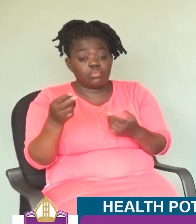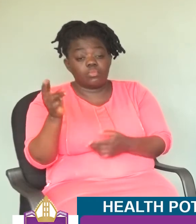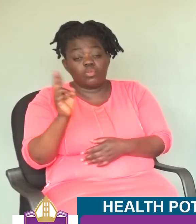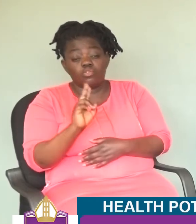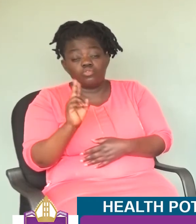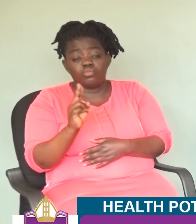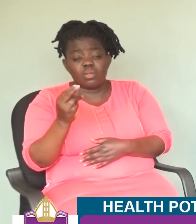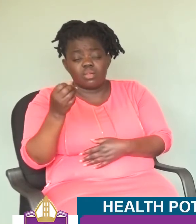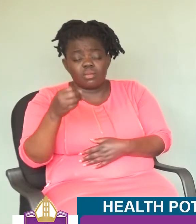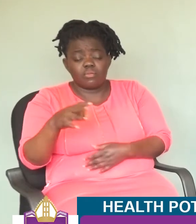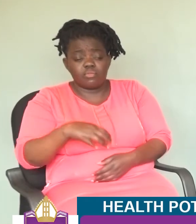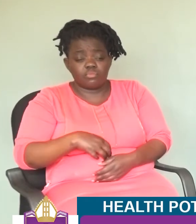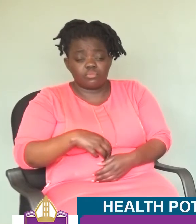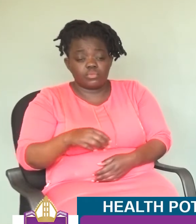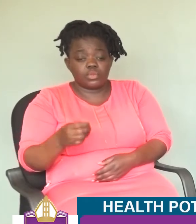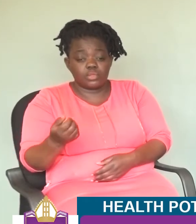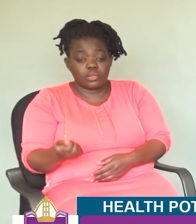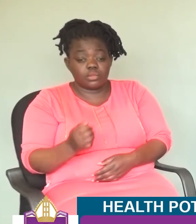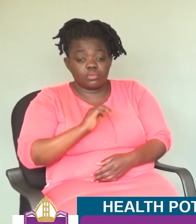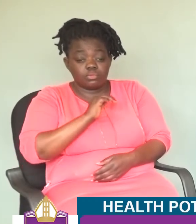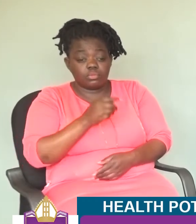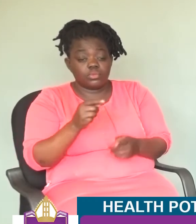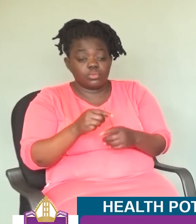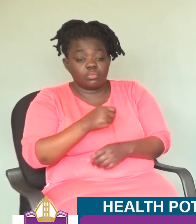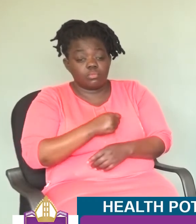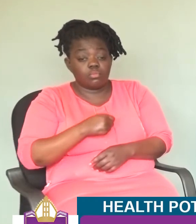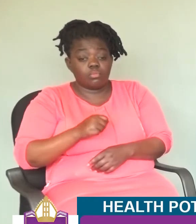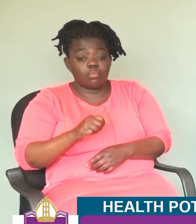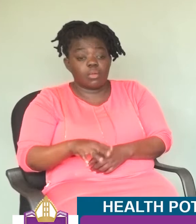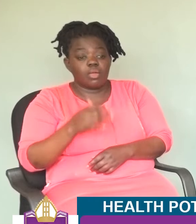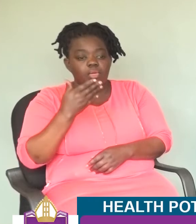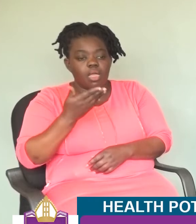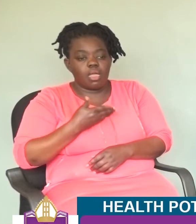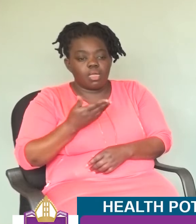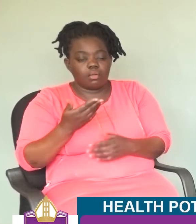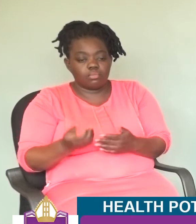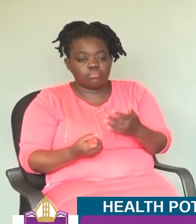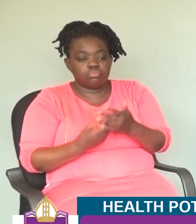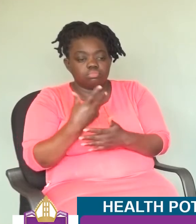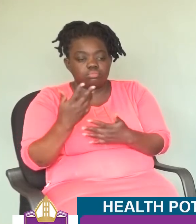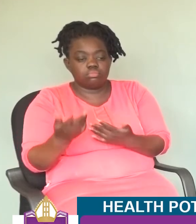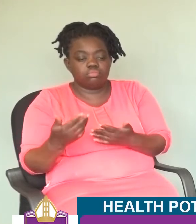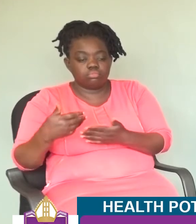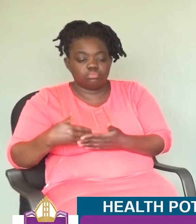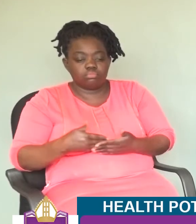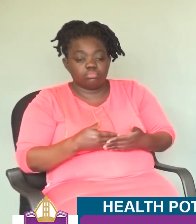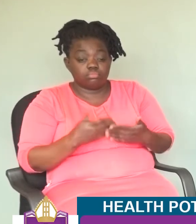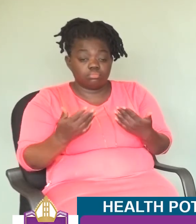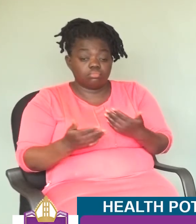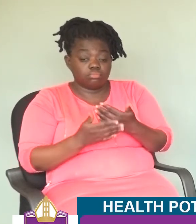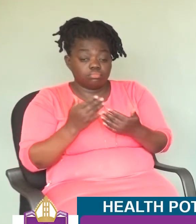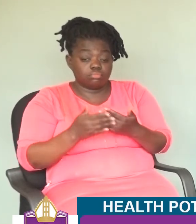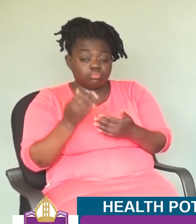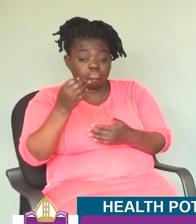diabetes or pregnancy, which are some mothers do have diabetes, and that also will affect the fetus. So that needs to be taken care of